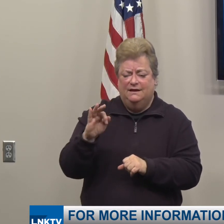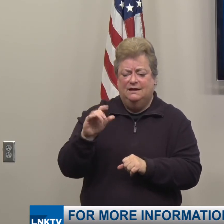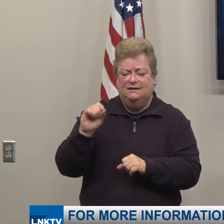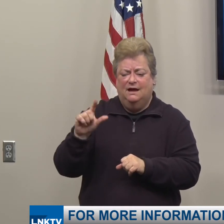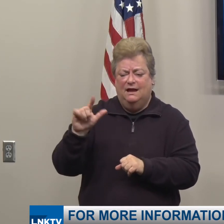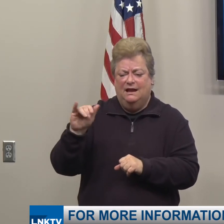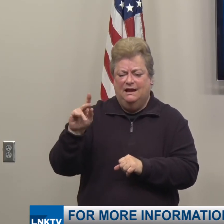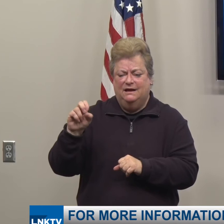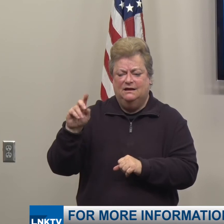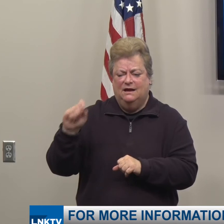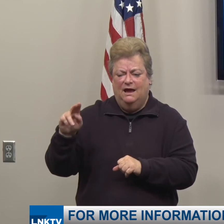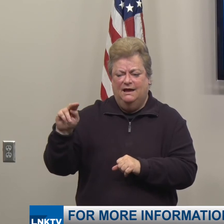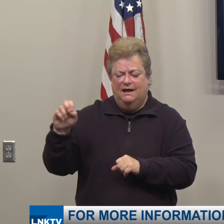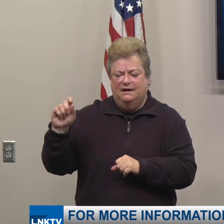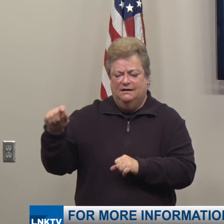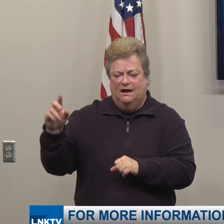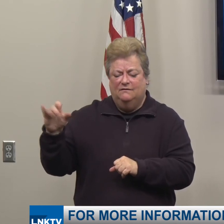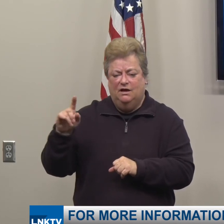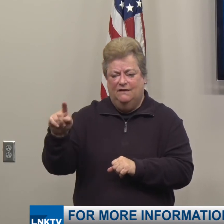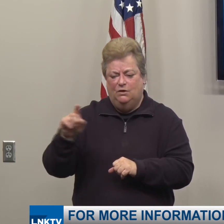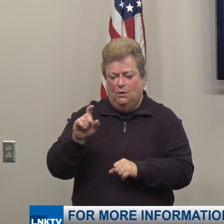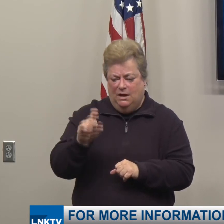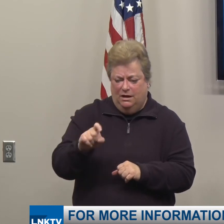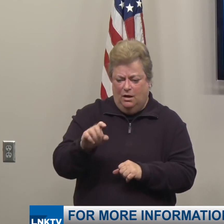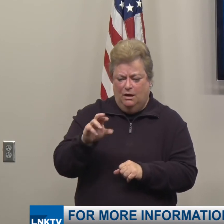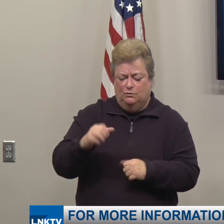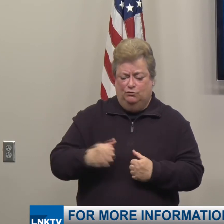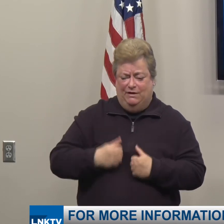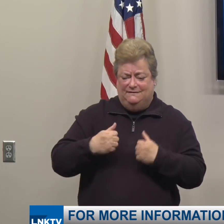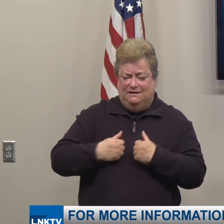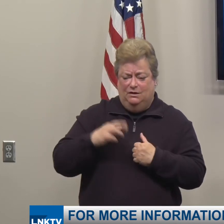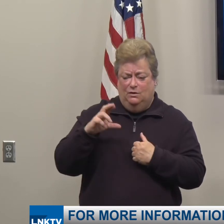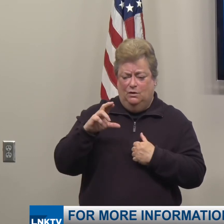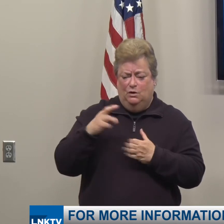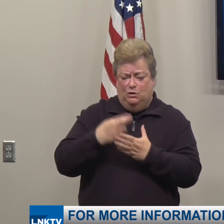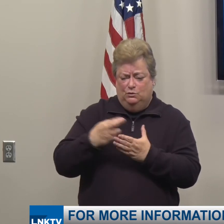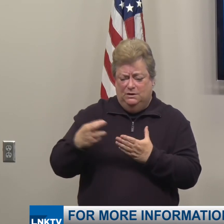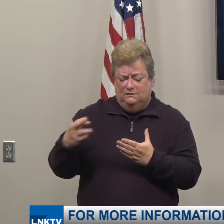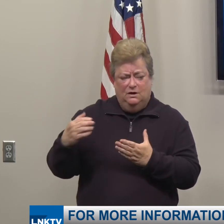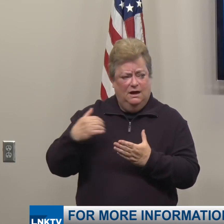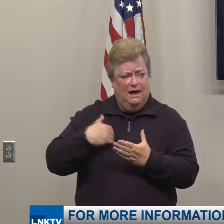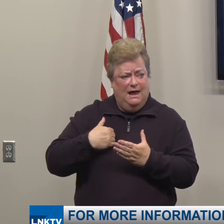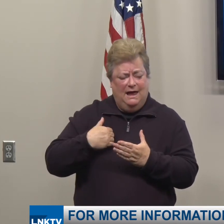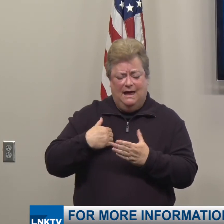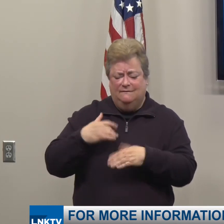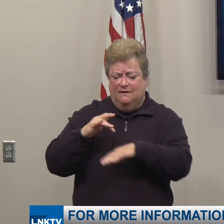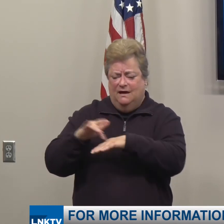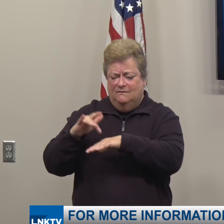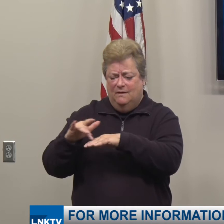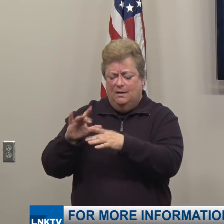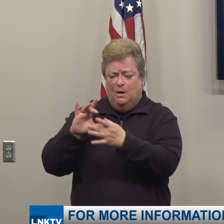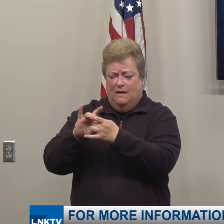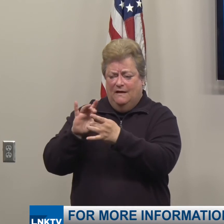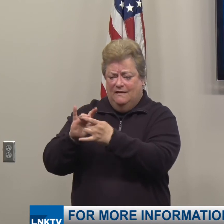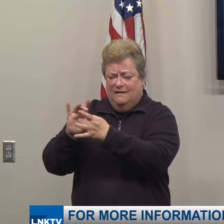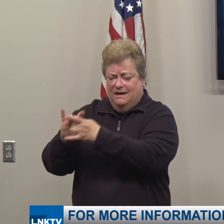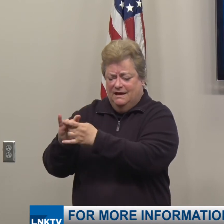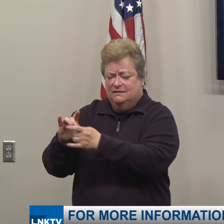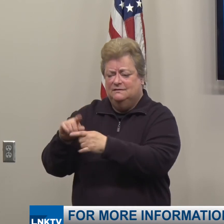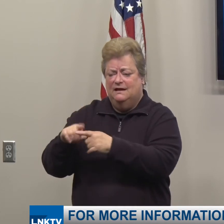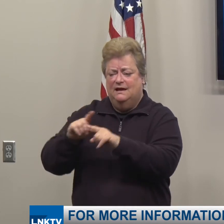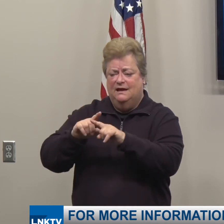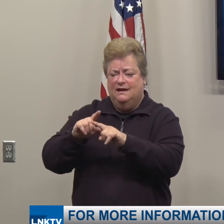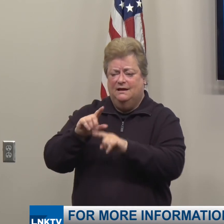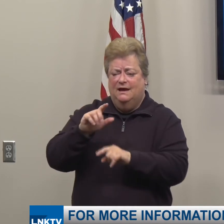covid19.lincoln.ne.gov website. If you click on resident resources, there are available links to information, again, in